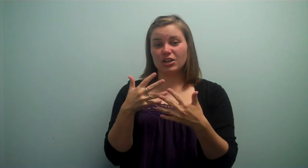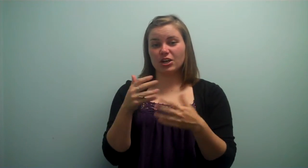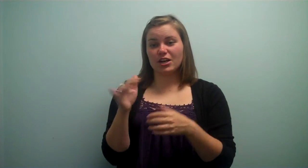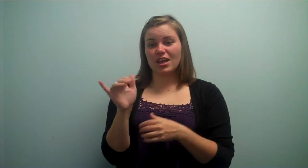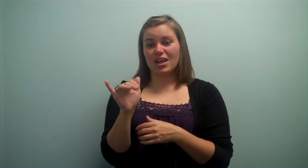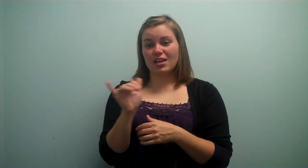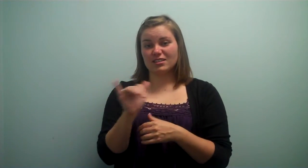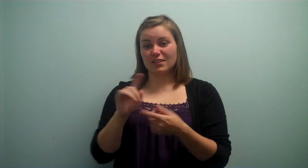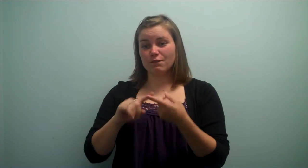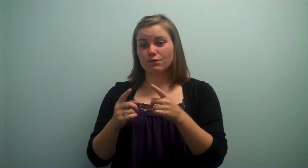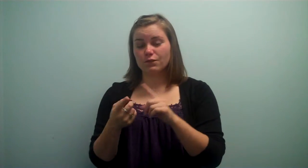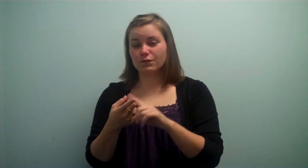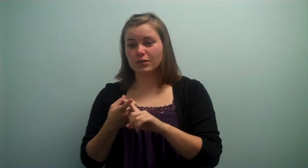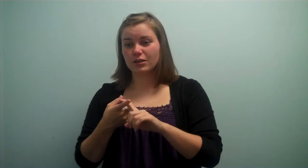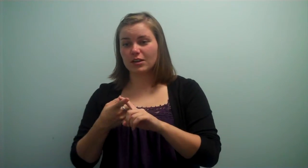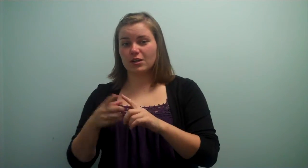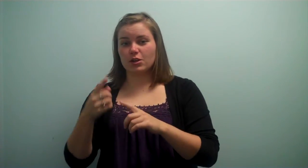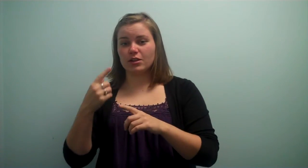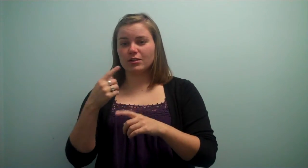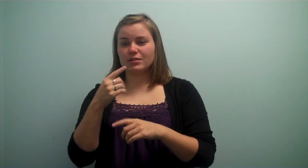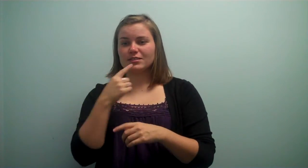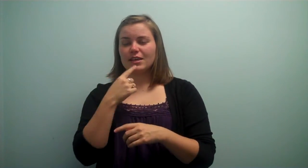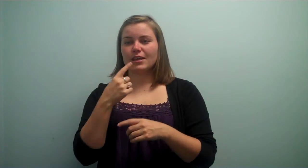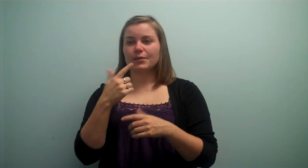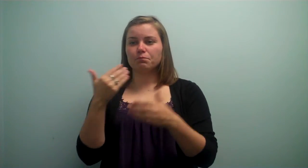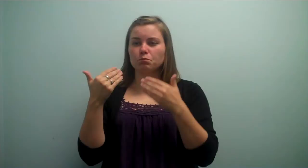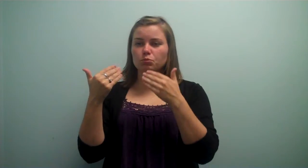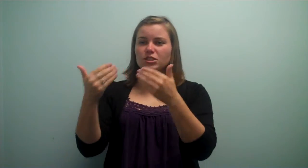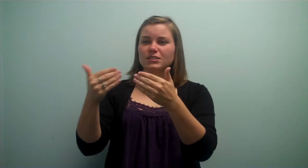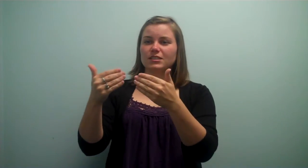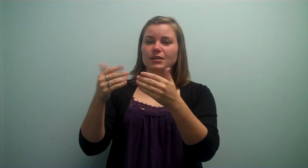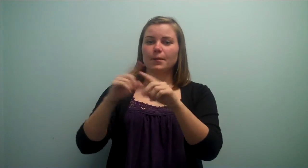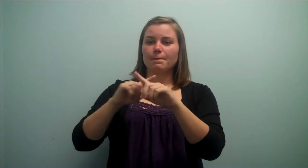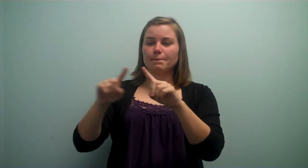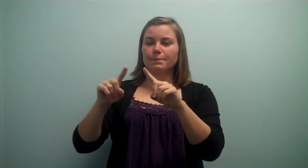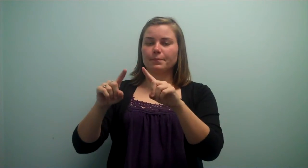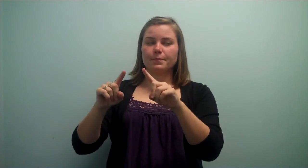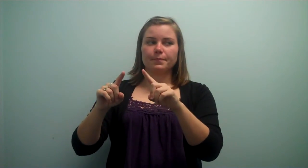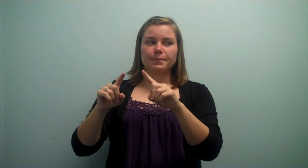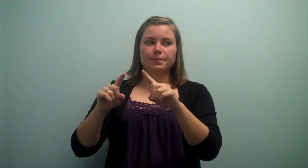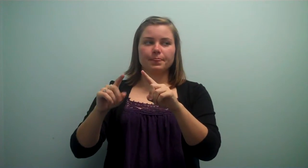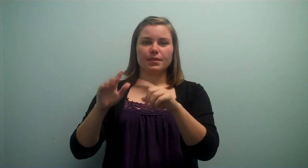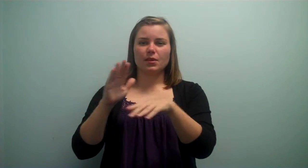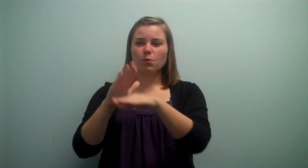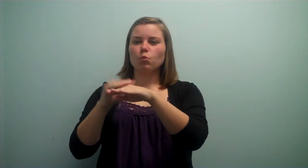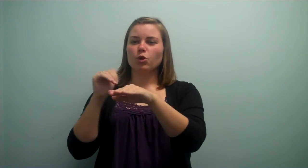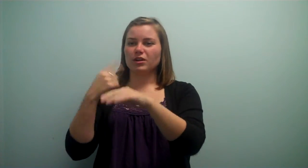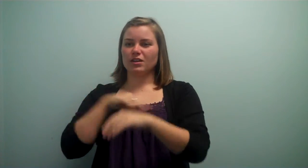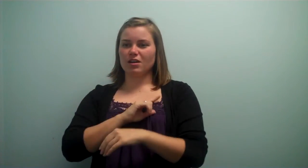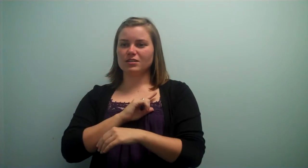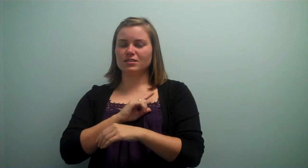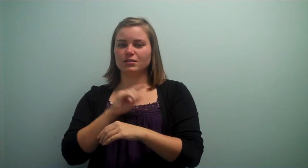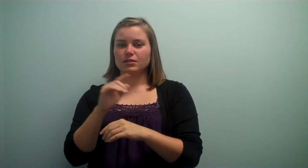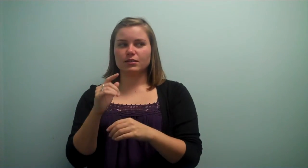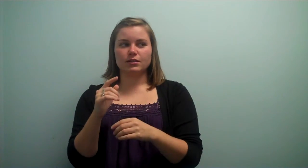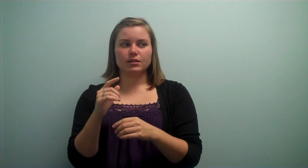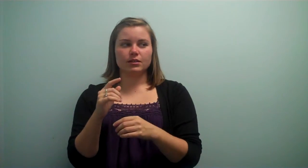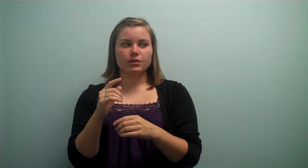us, proceed with caution, but proceed. A warning, if you will, that says clearly and boldly,